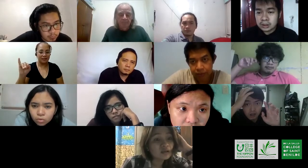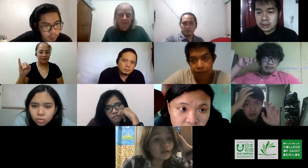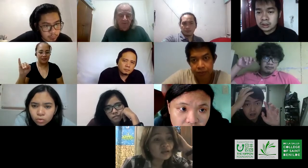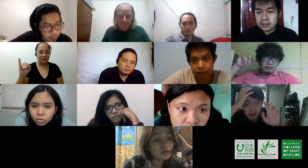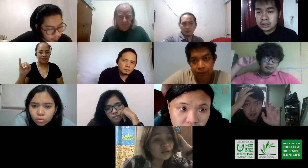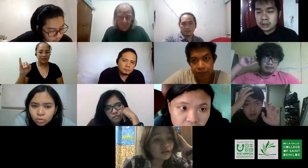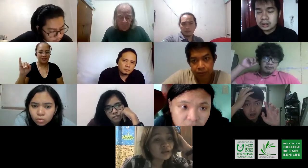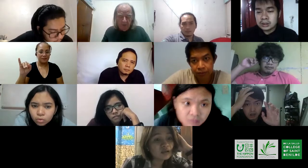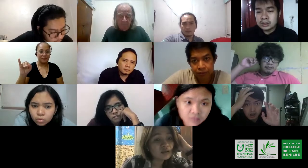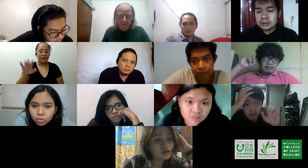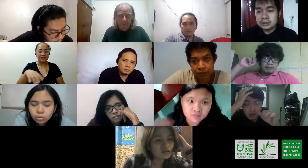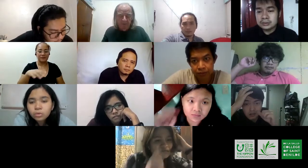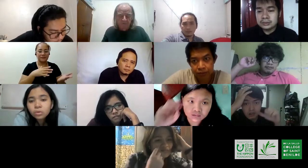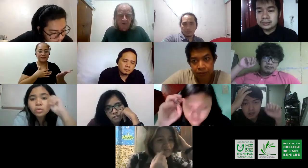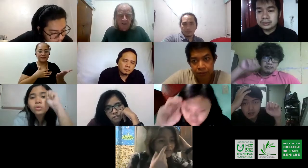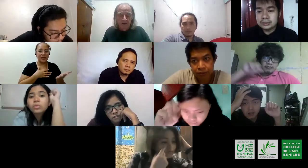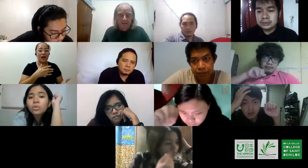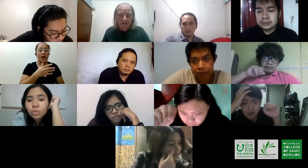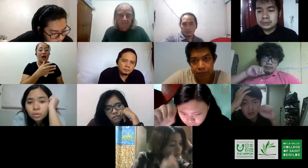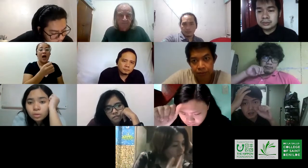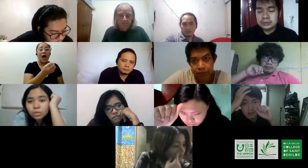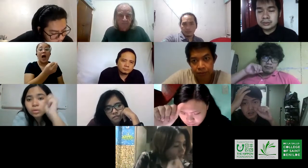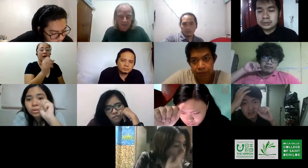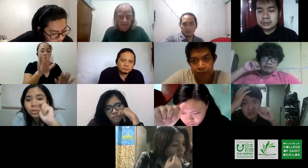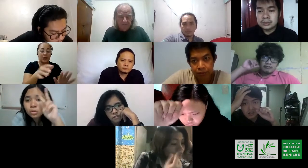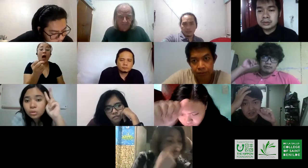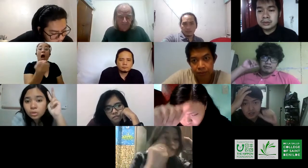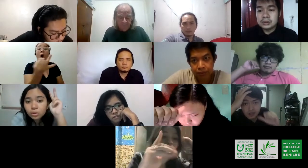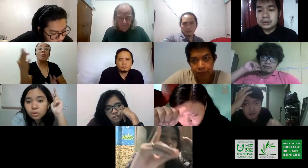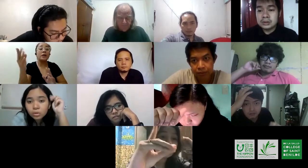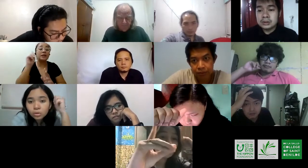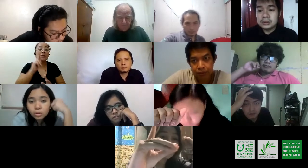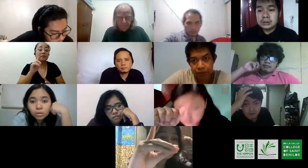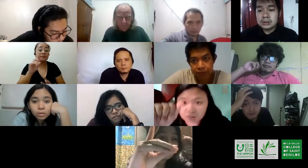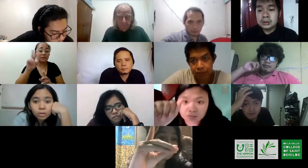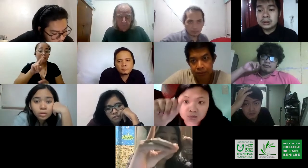How many deaf people does Reno Island have?